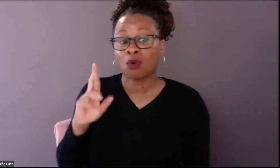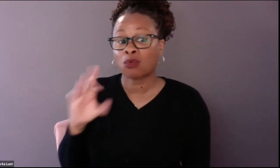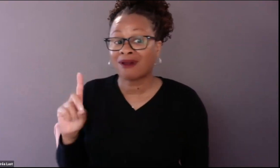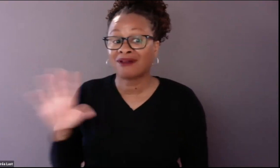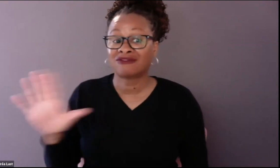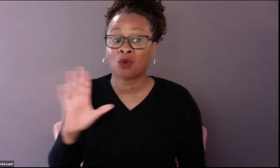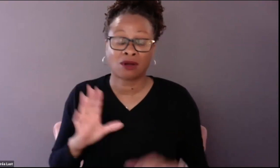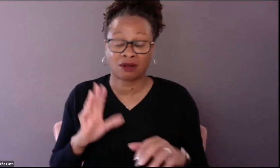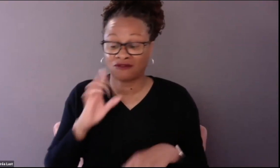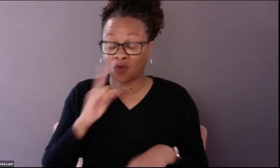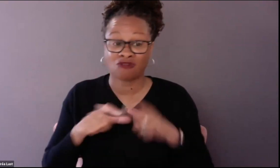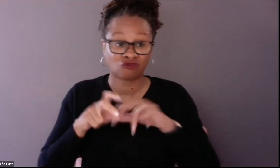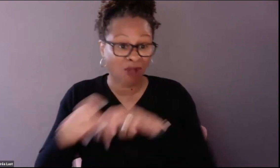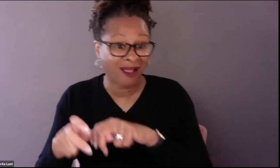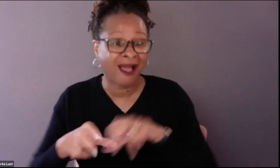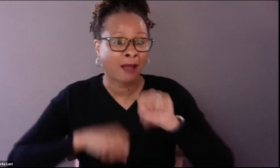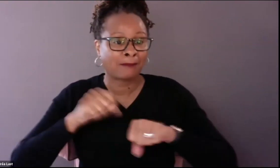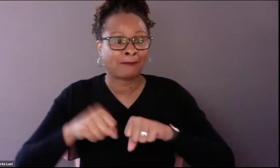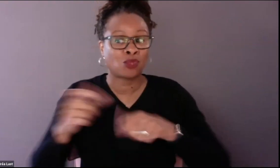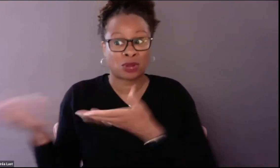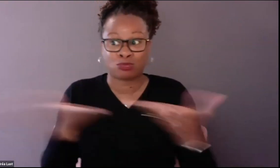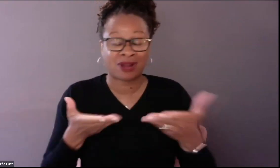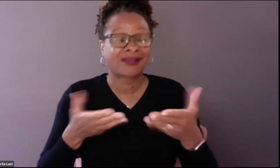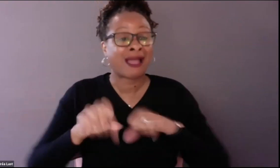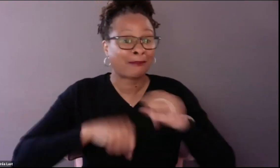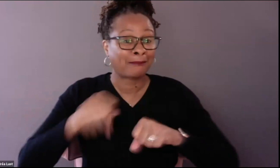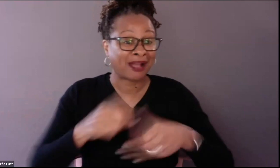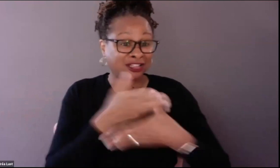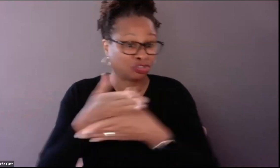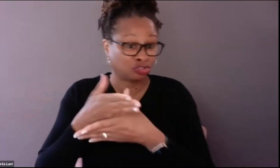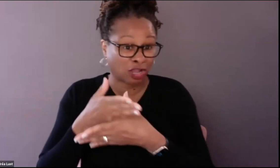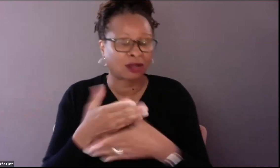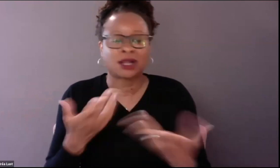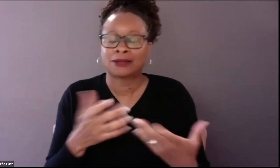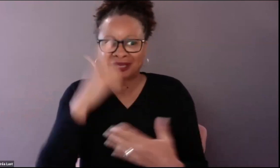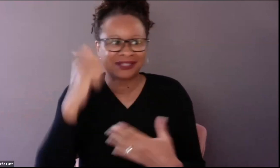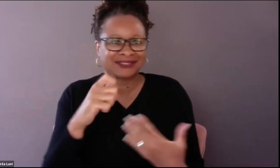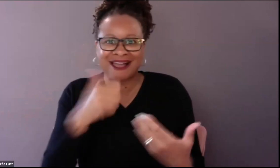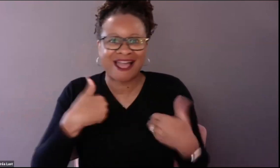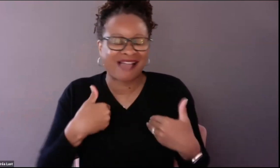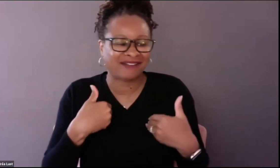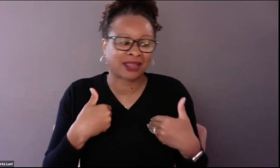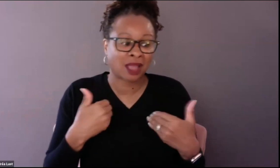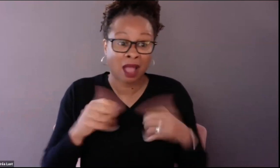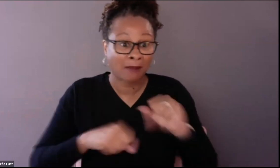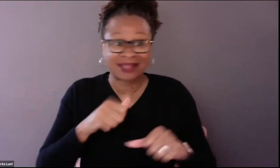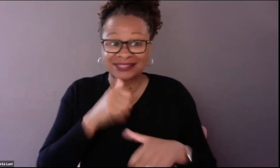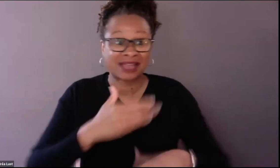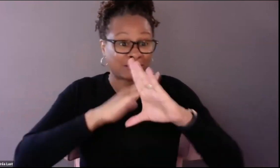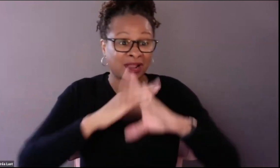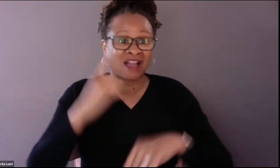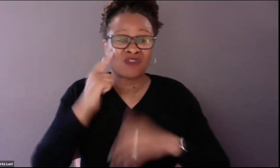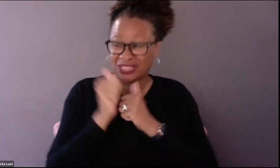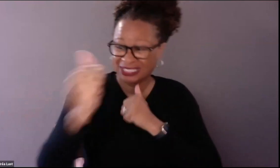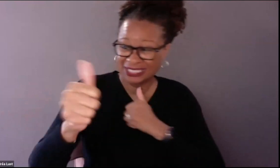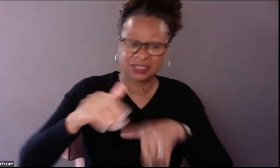to bring bikes so that not having a bike is not a barrier to participation. For the distance and the pace,